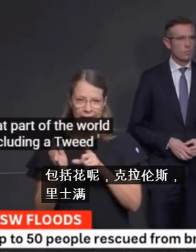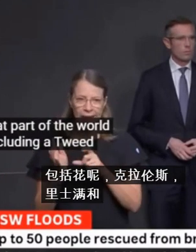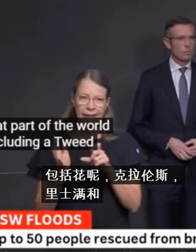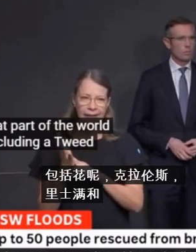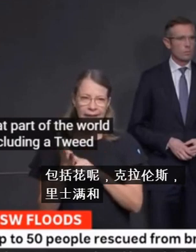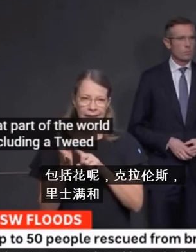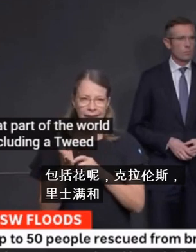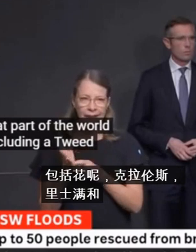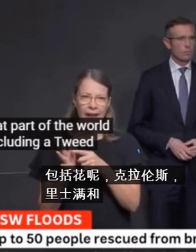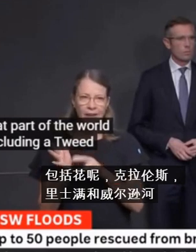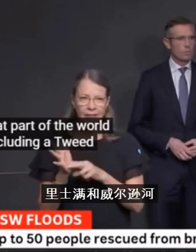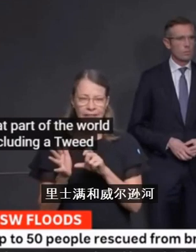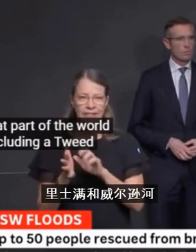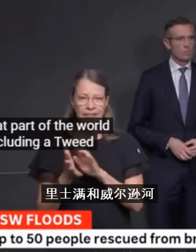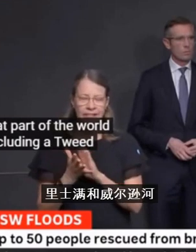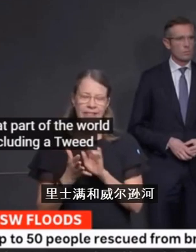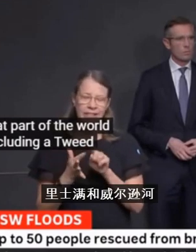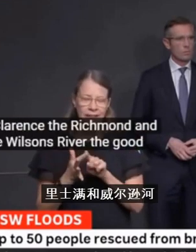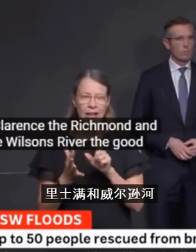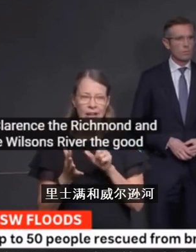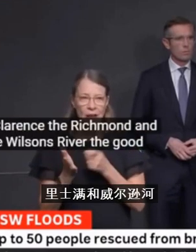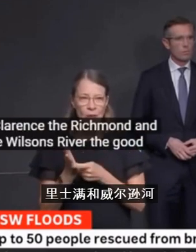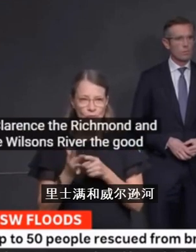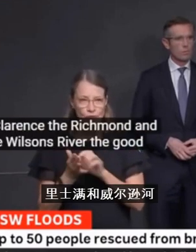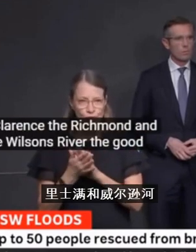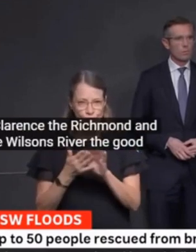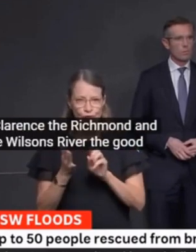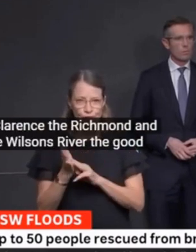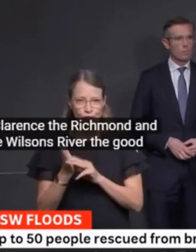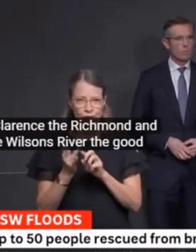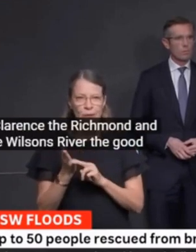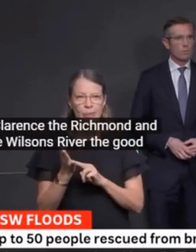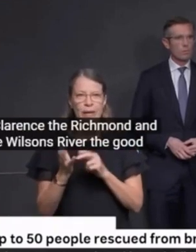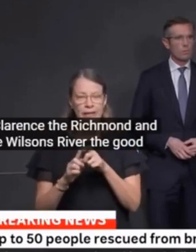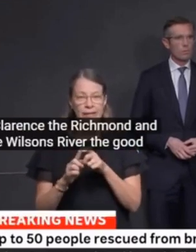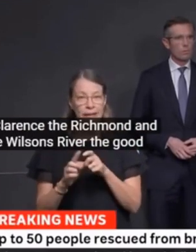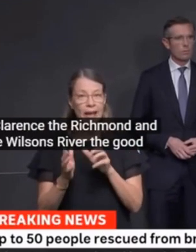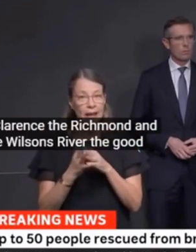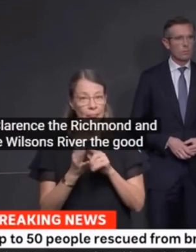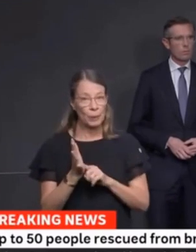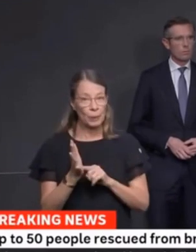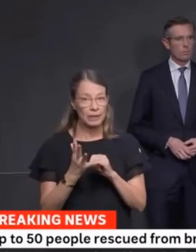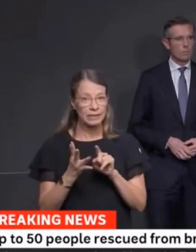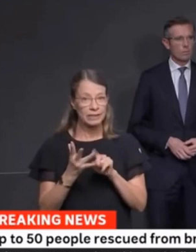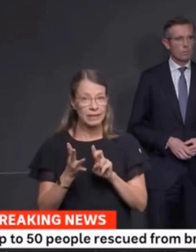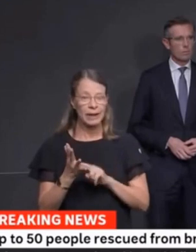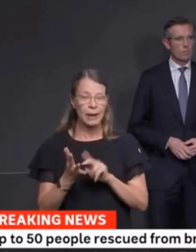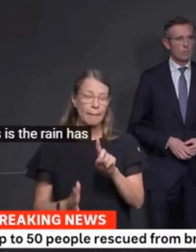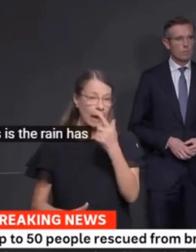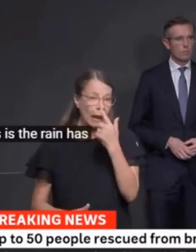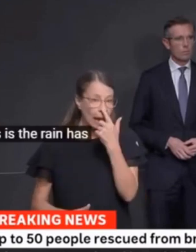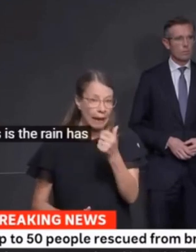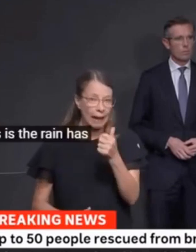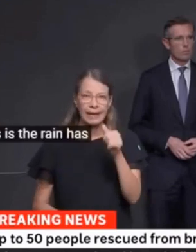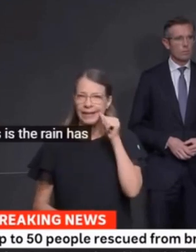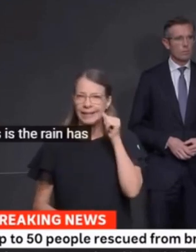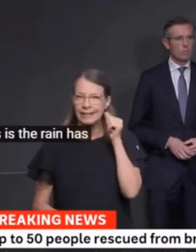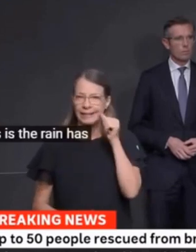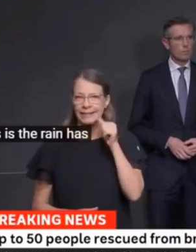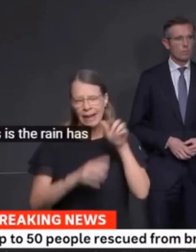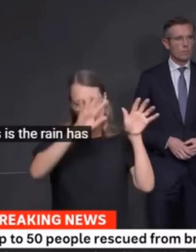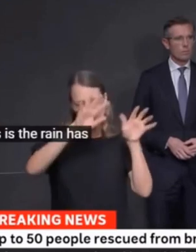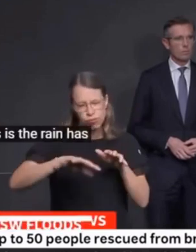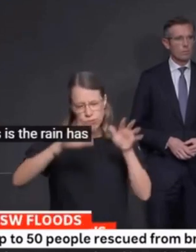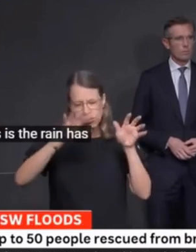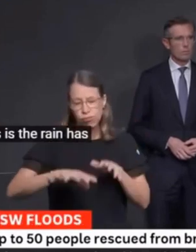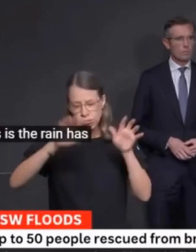Richmond and the Wilsons River. The good news is the rain has stopped up there late yesterday, and we're not expecting any more widespread rain in that part of the world